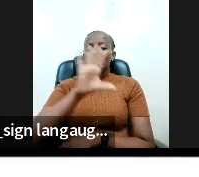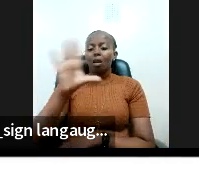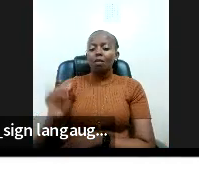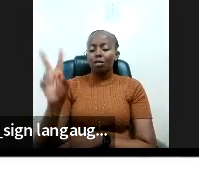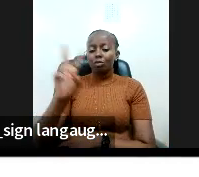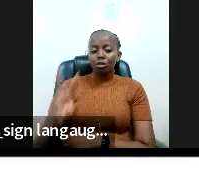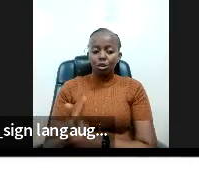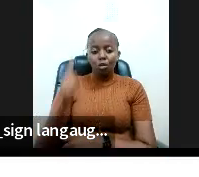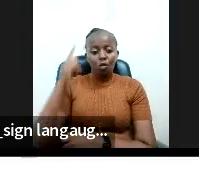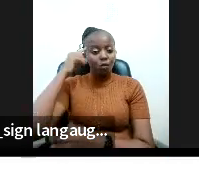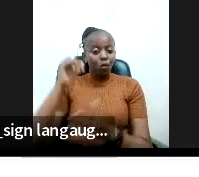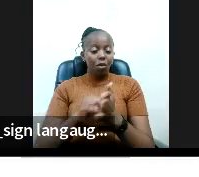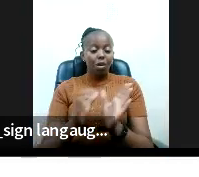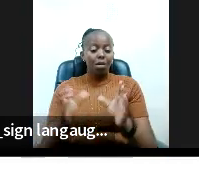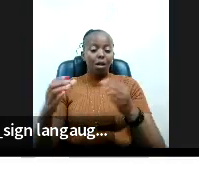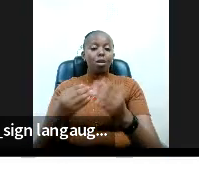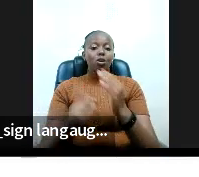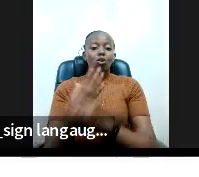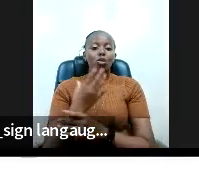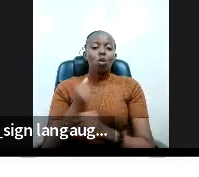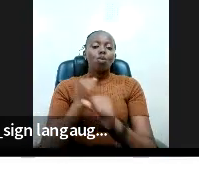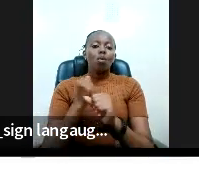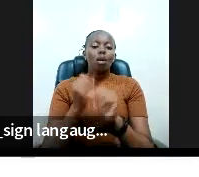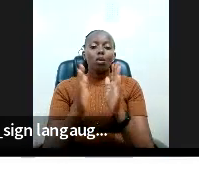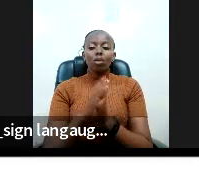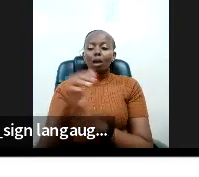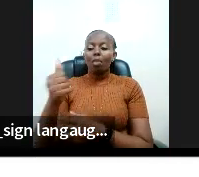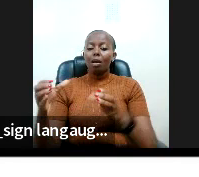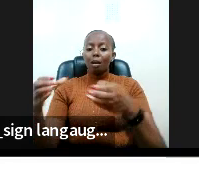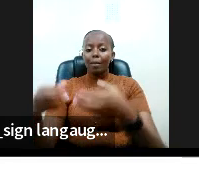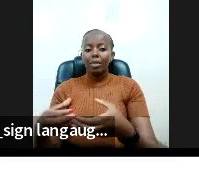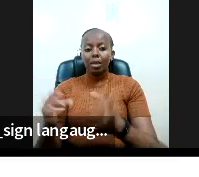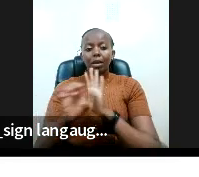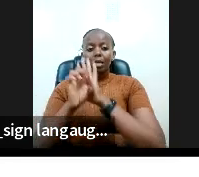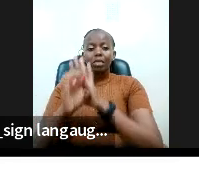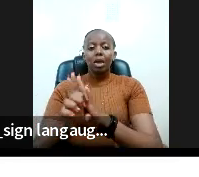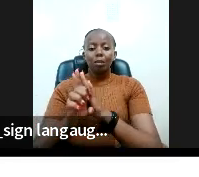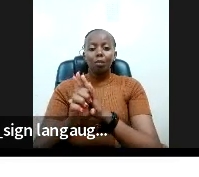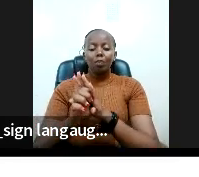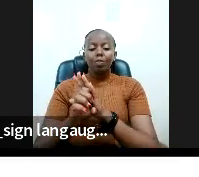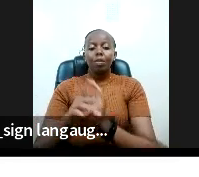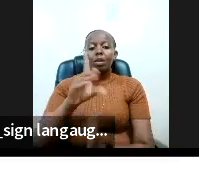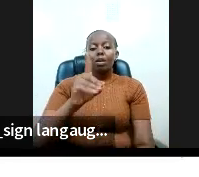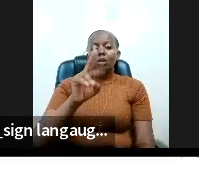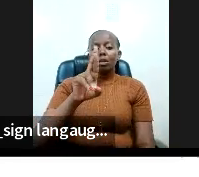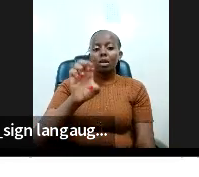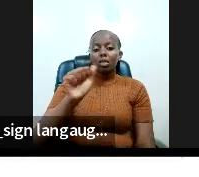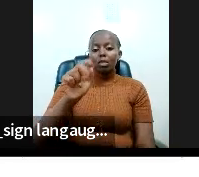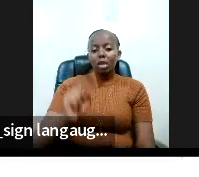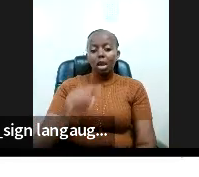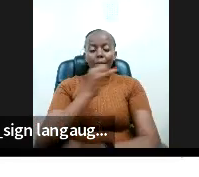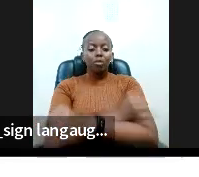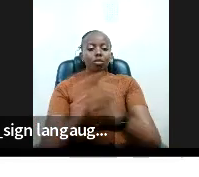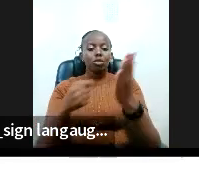To facilitate our company growth, we are collaborating with other companies such as Dar es Salaam Institute of Technology in research